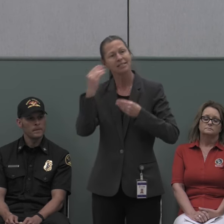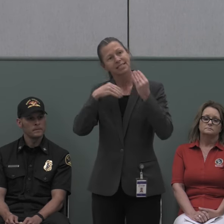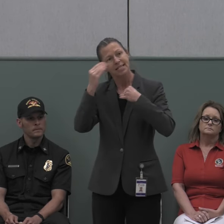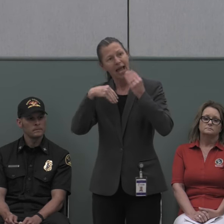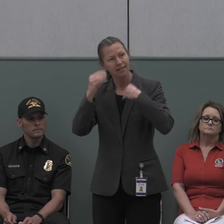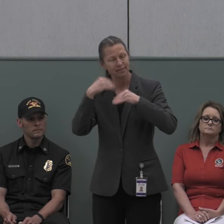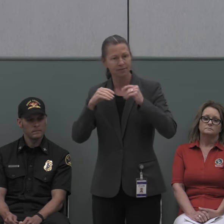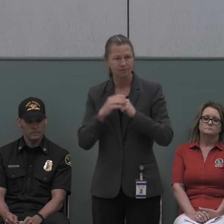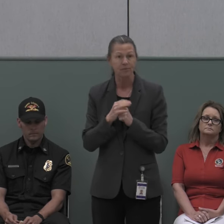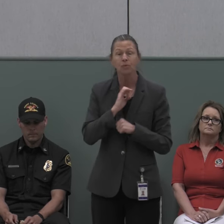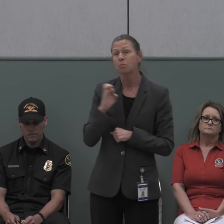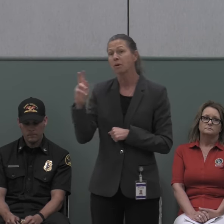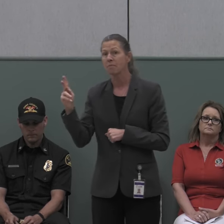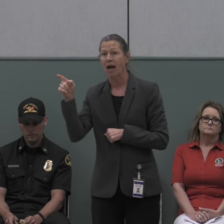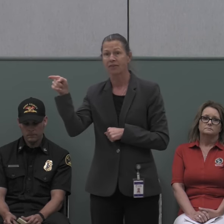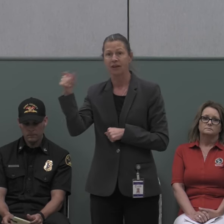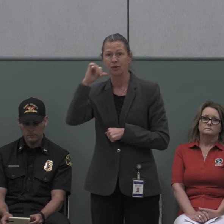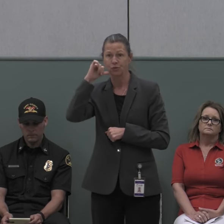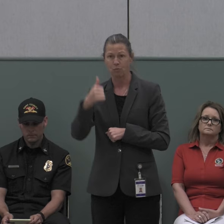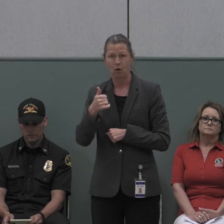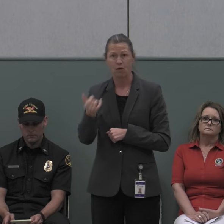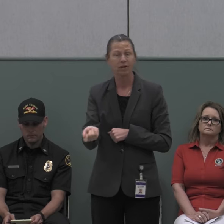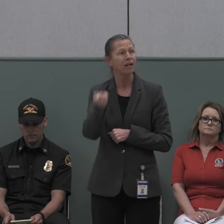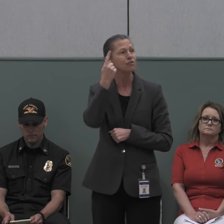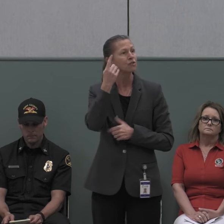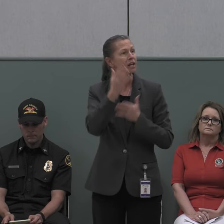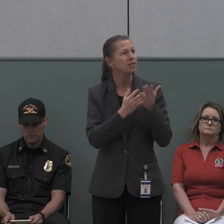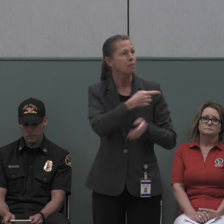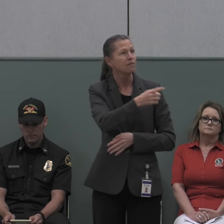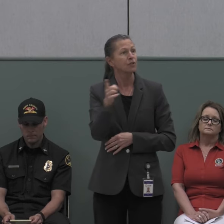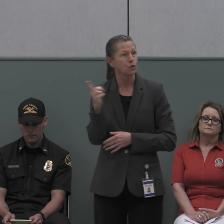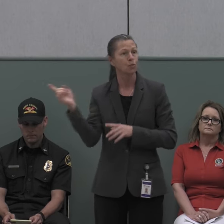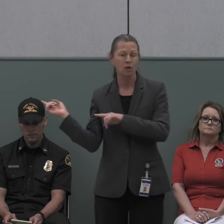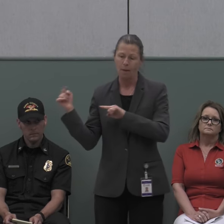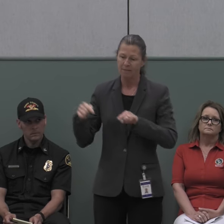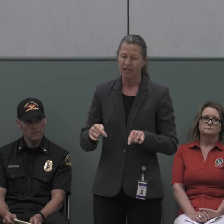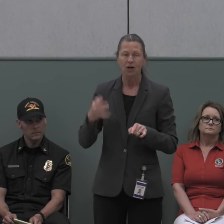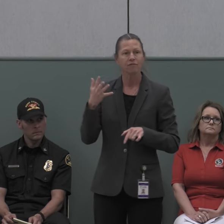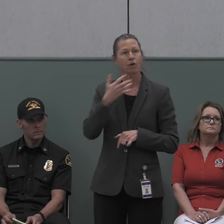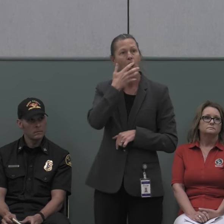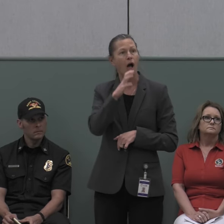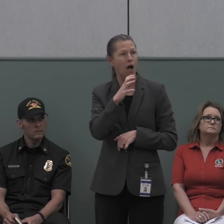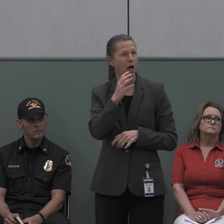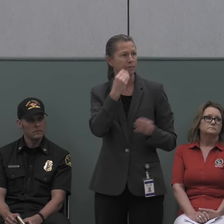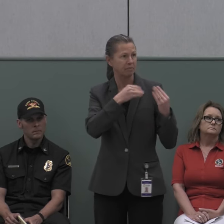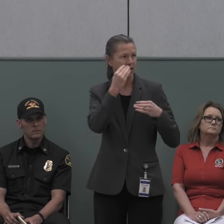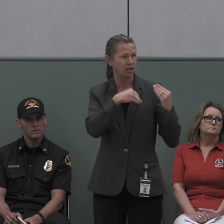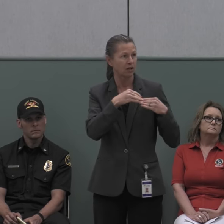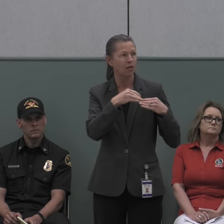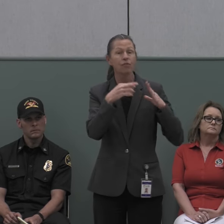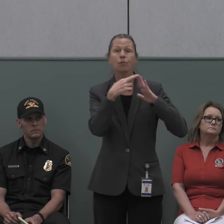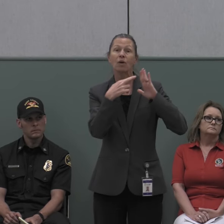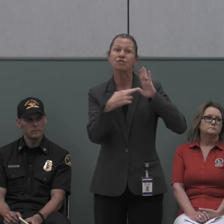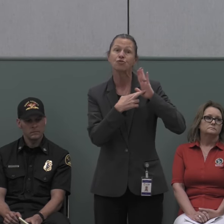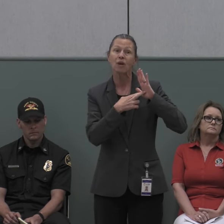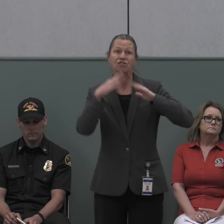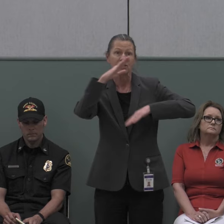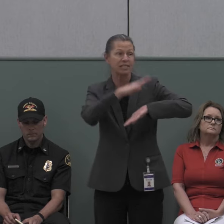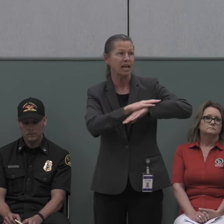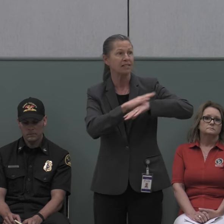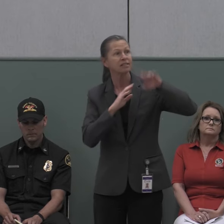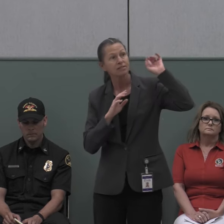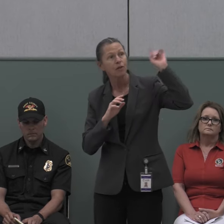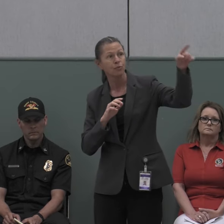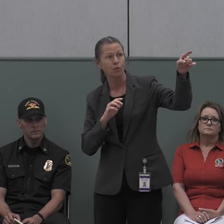tomorrow. And I understand some of you will be coming here for some hot meals. And the registration desk is through that door, so